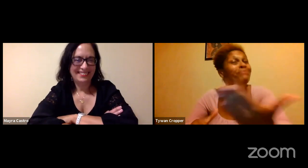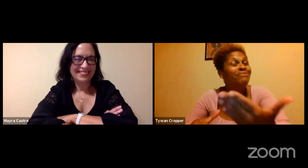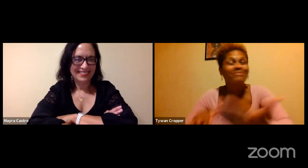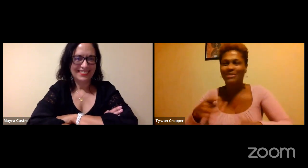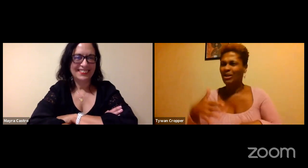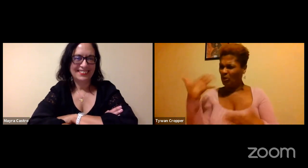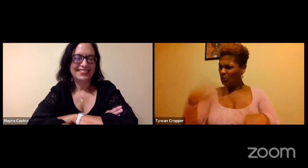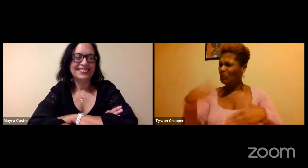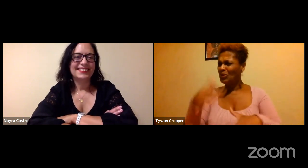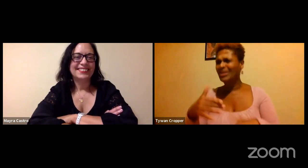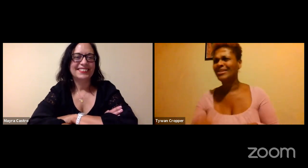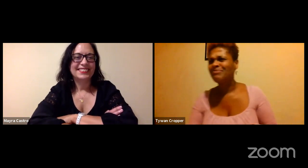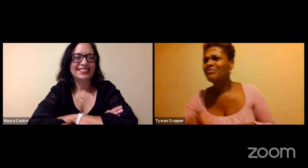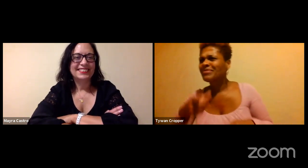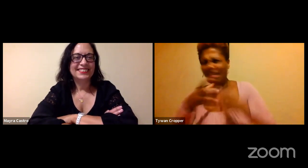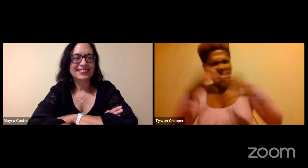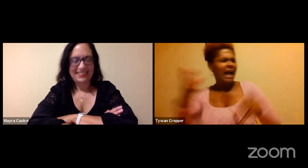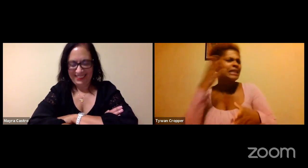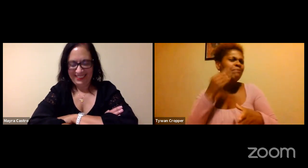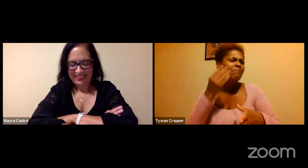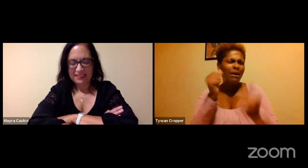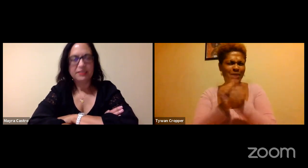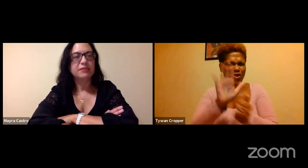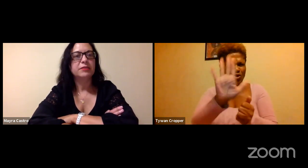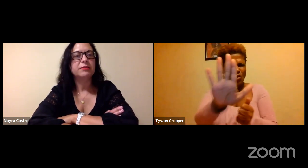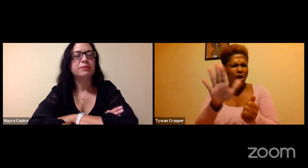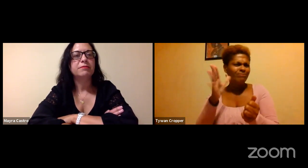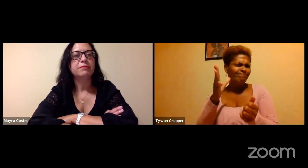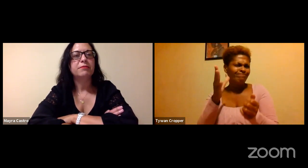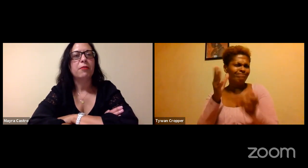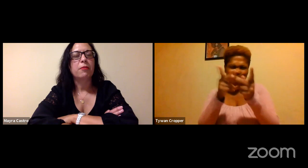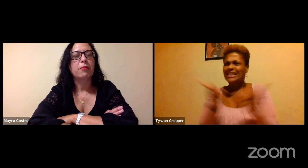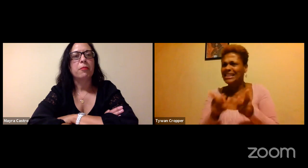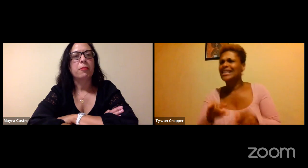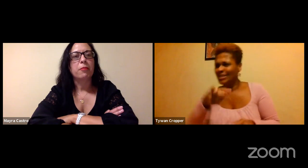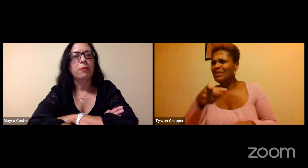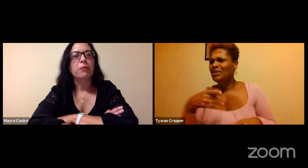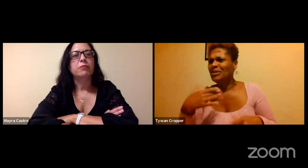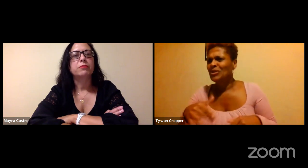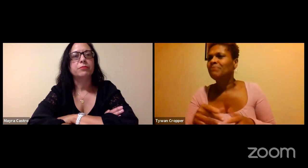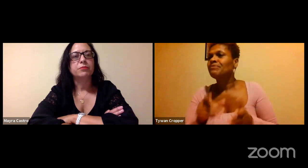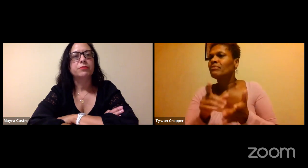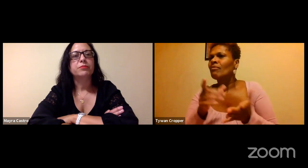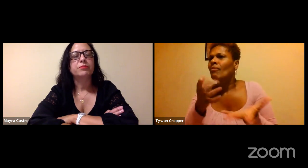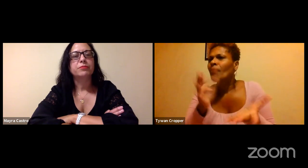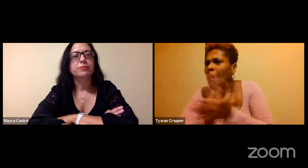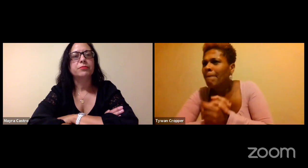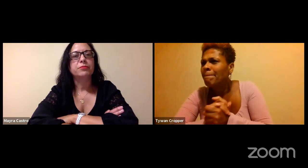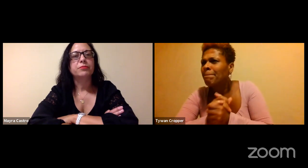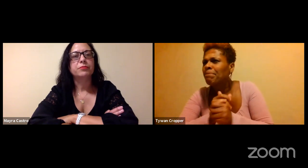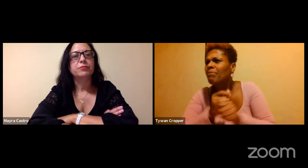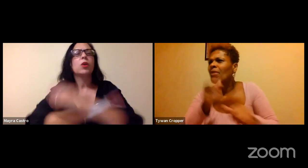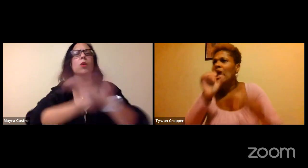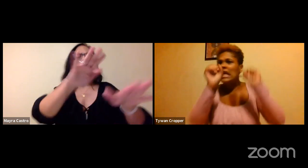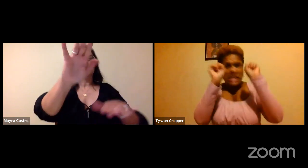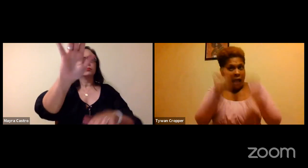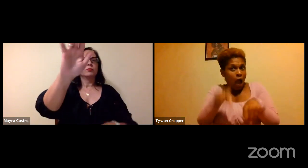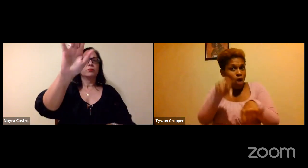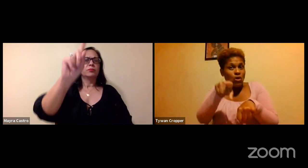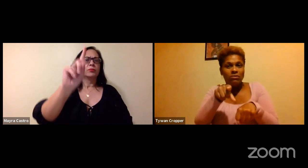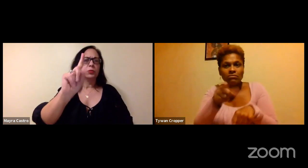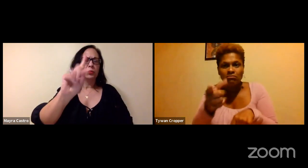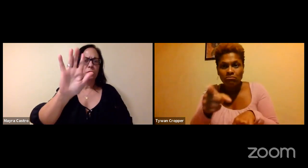your signs because I didn't know. Okay, so thank you. You have a lot of experience in a lot of different